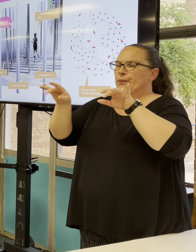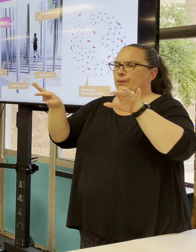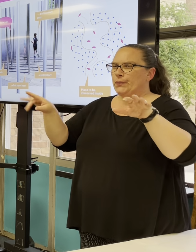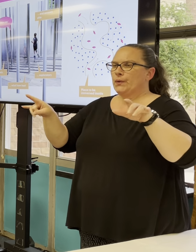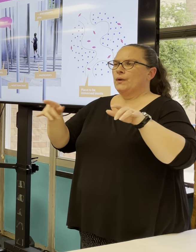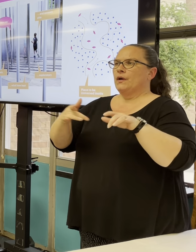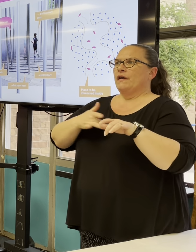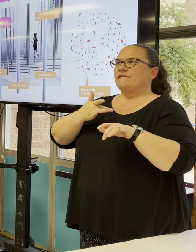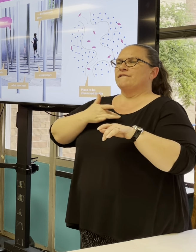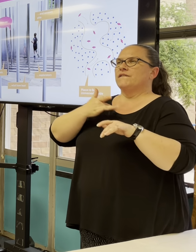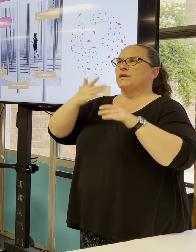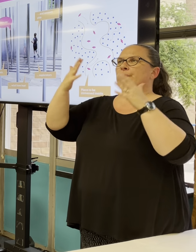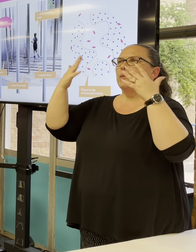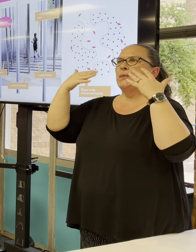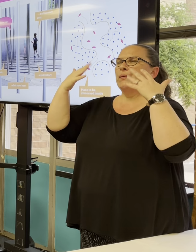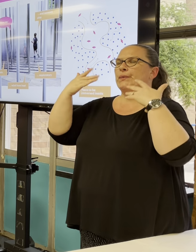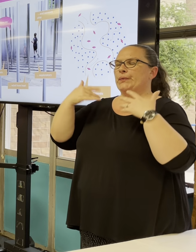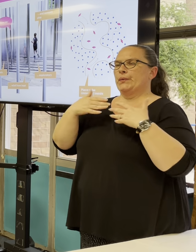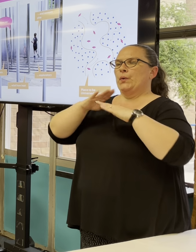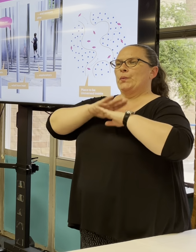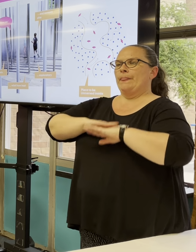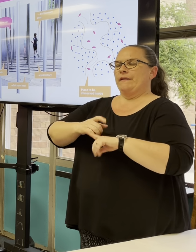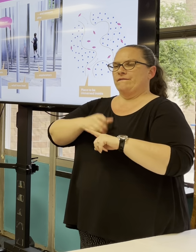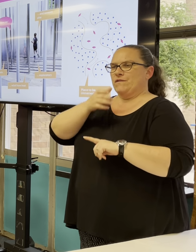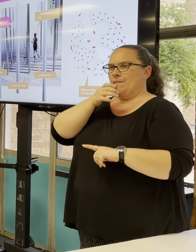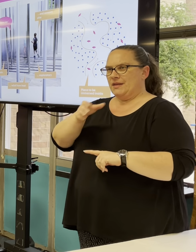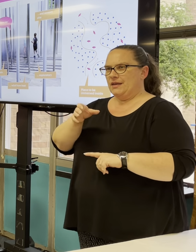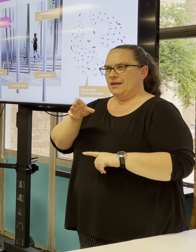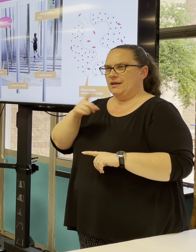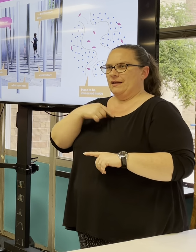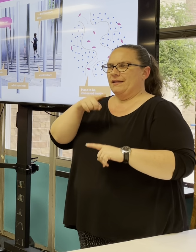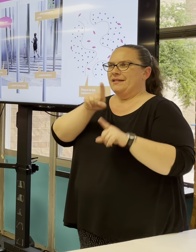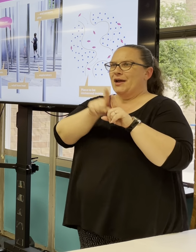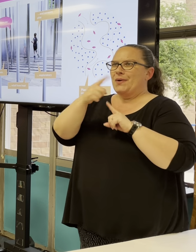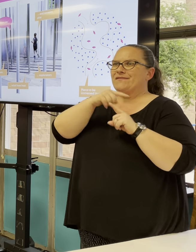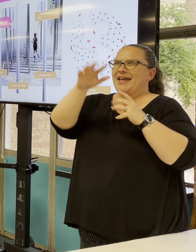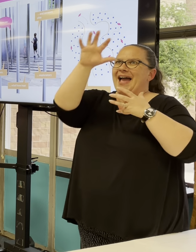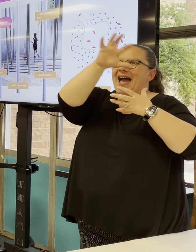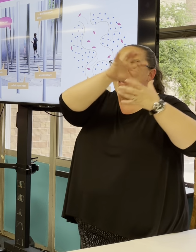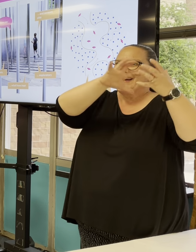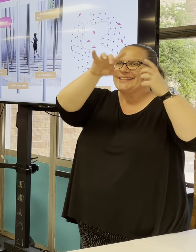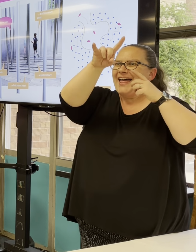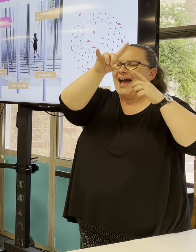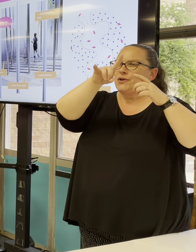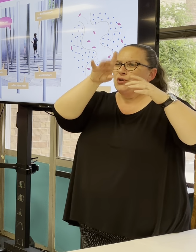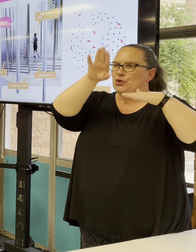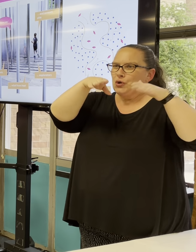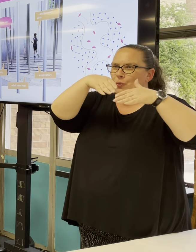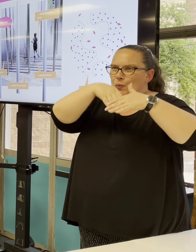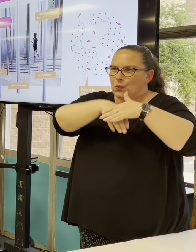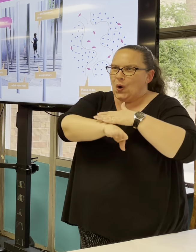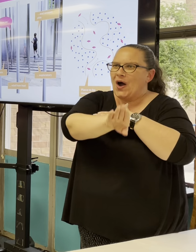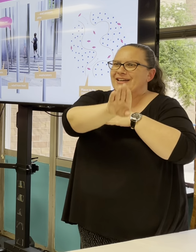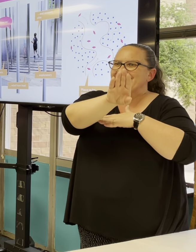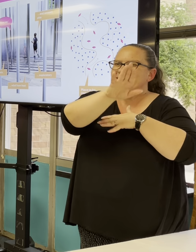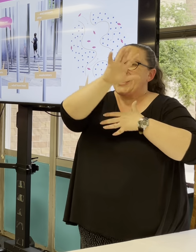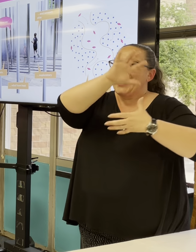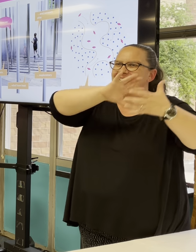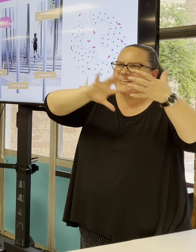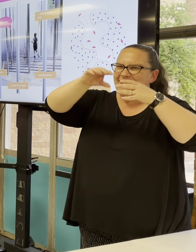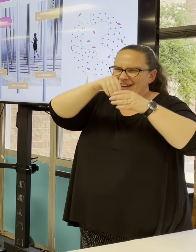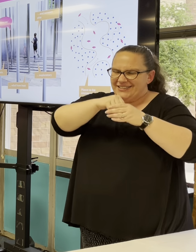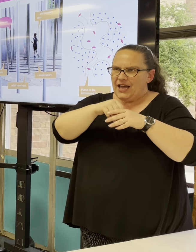relief from heat, and it's something to explore. We think if there's like this cloud in one corner of the park, And you can walk inside it and there's an interior, but